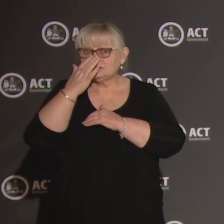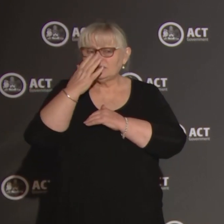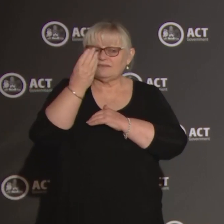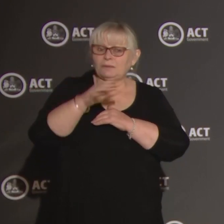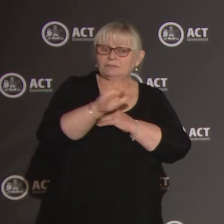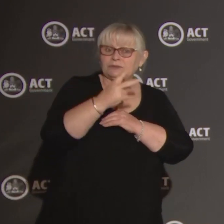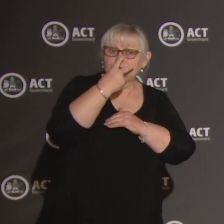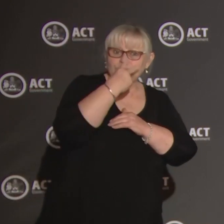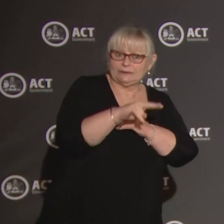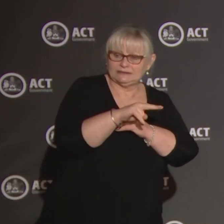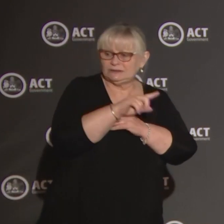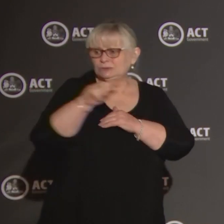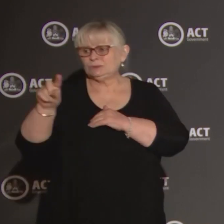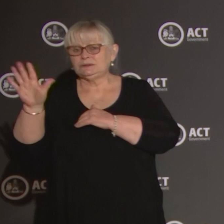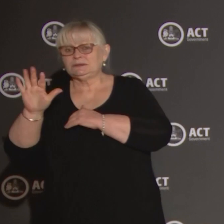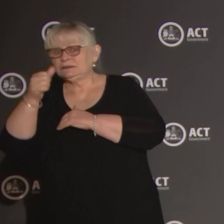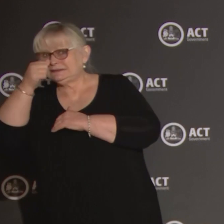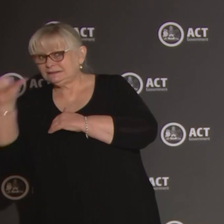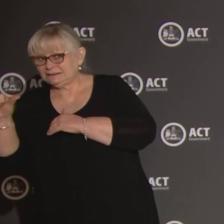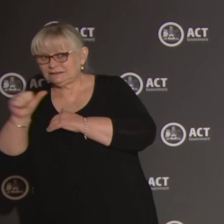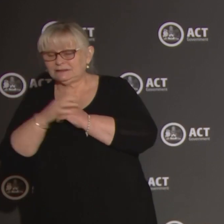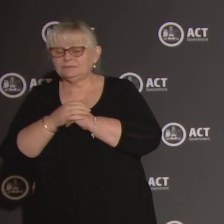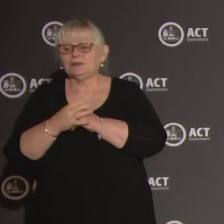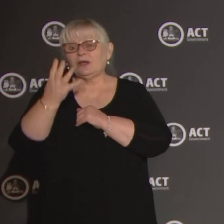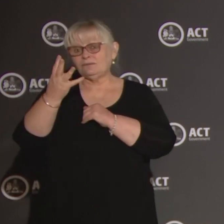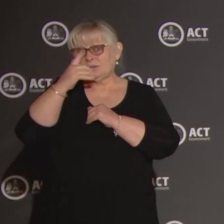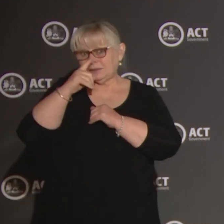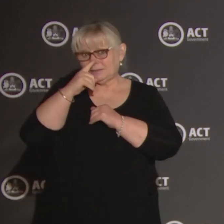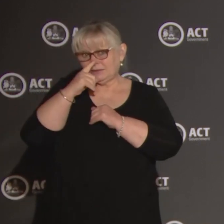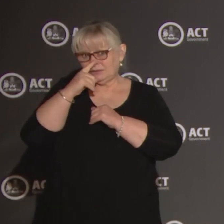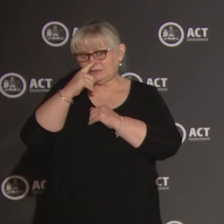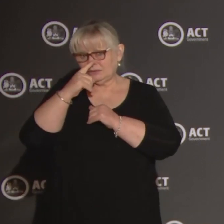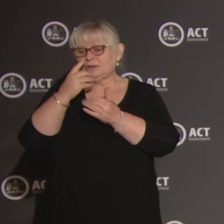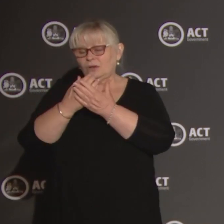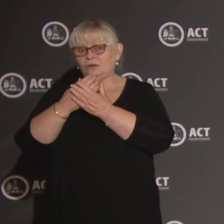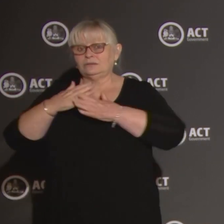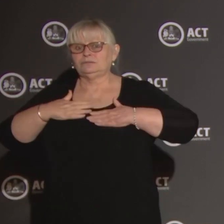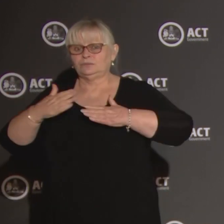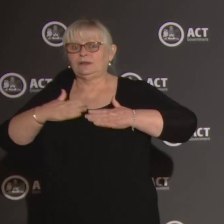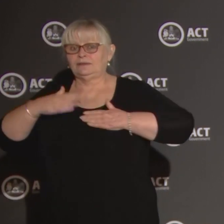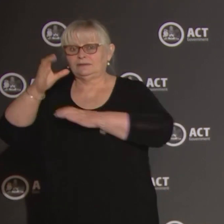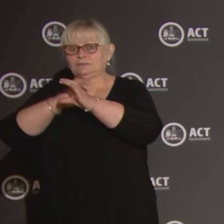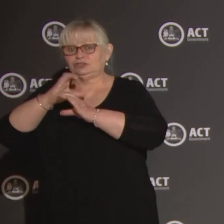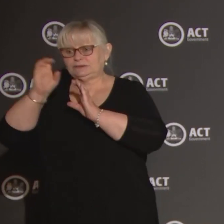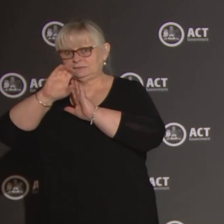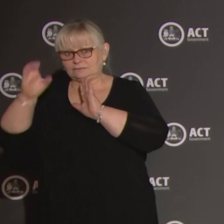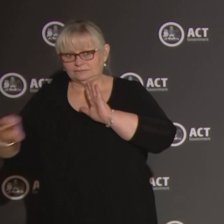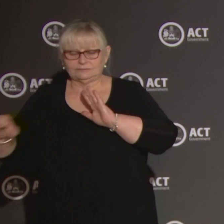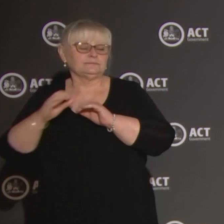their 20s to their 60s. 4 of these individuals are requiring ventilation.